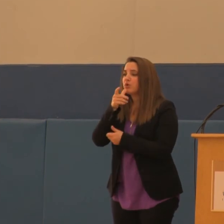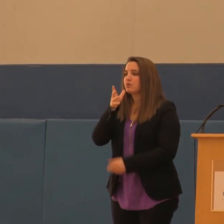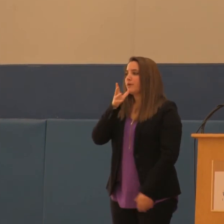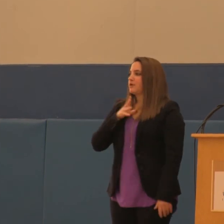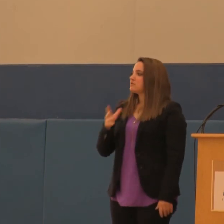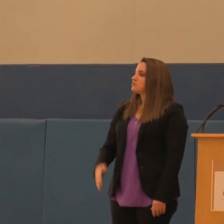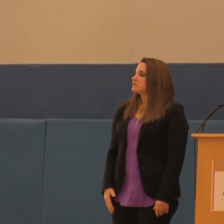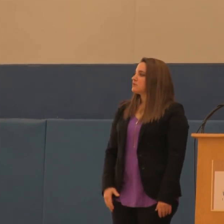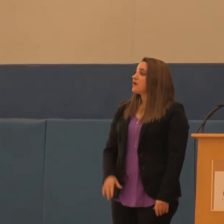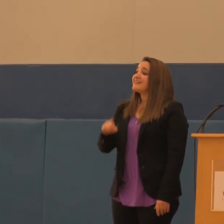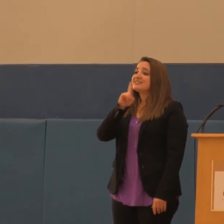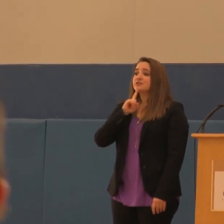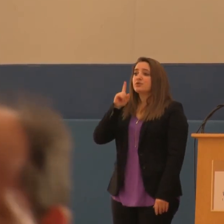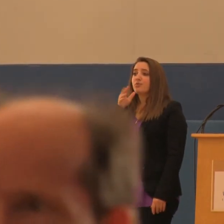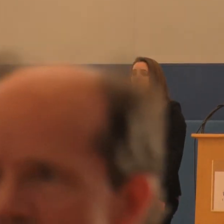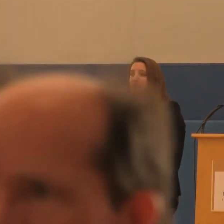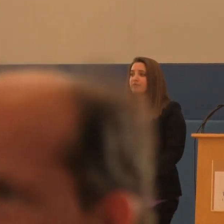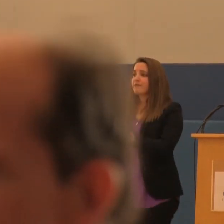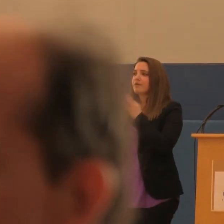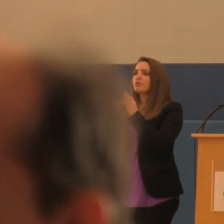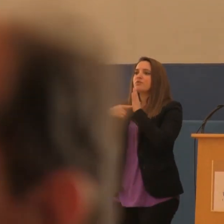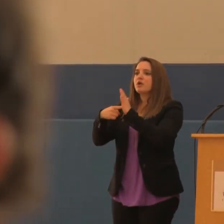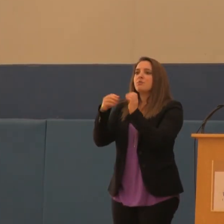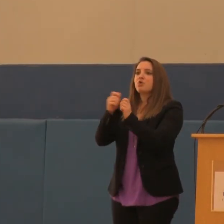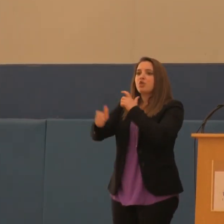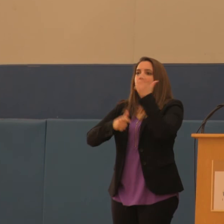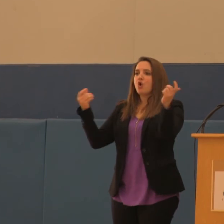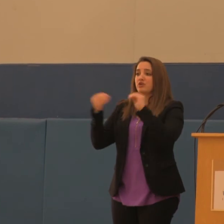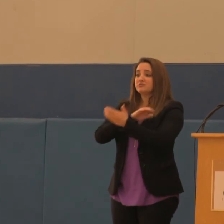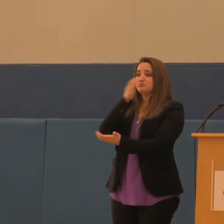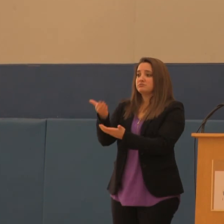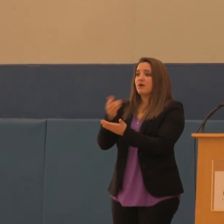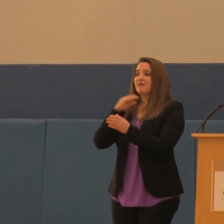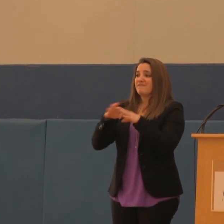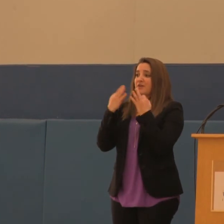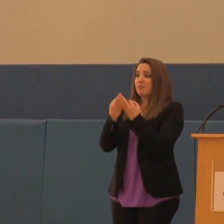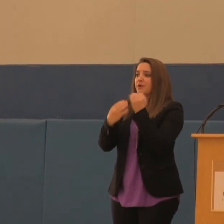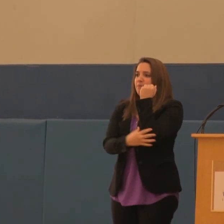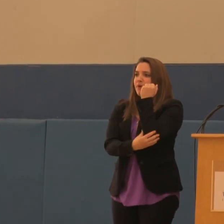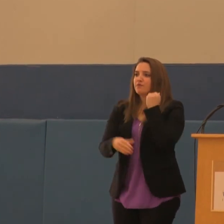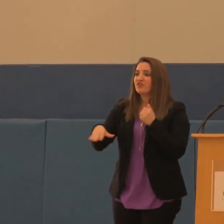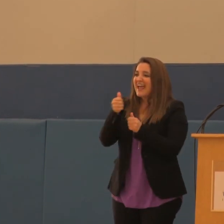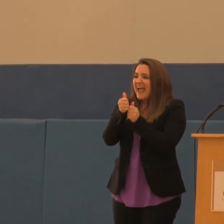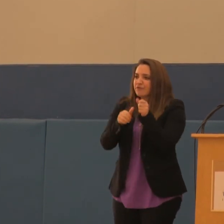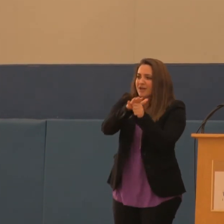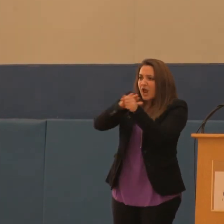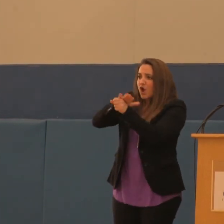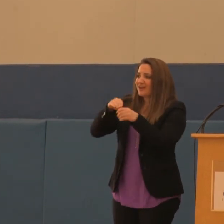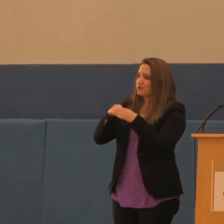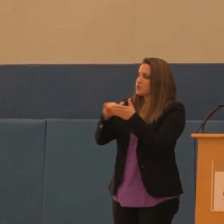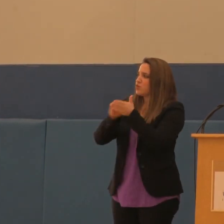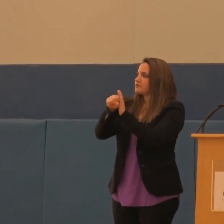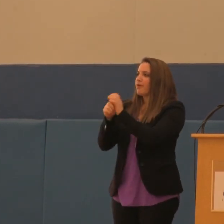mother families represent the largest number of families living in poverty in every region of New York State.